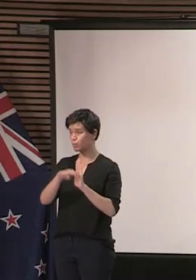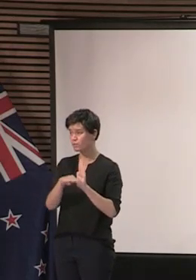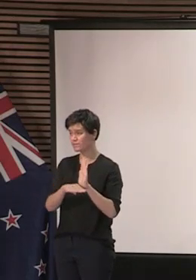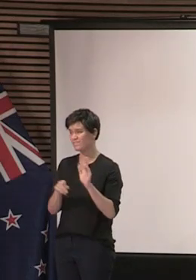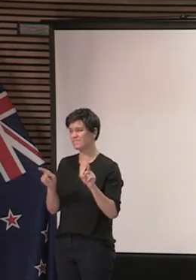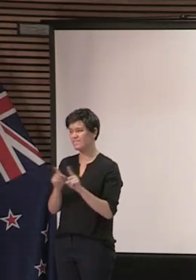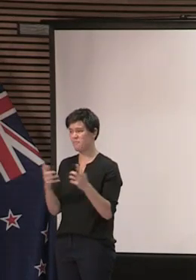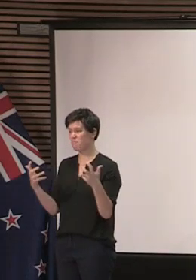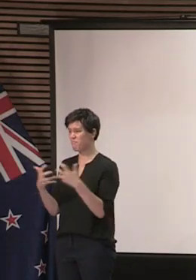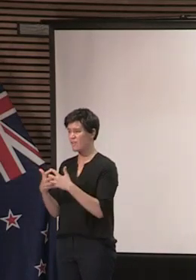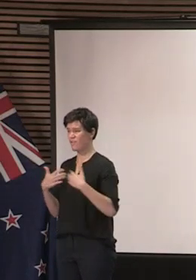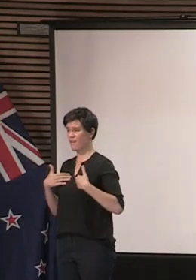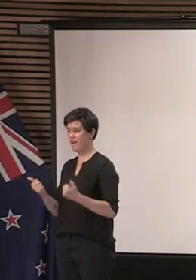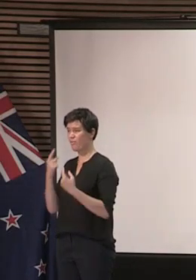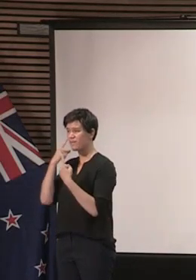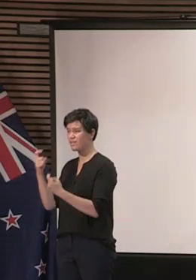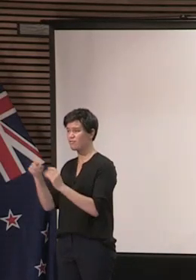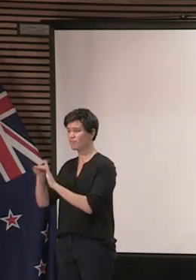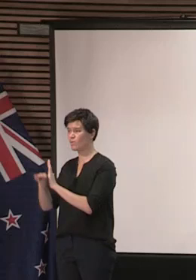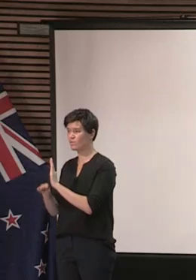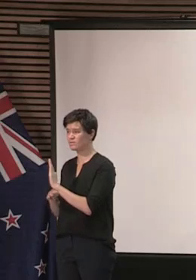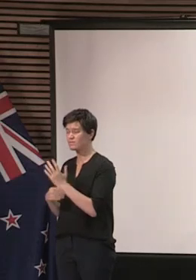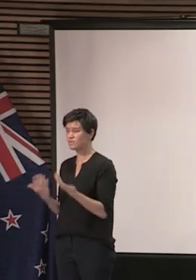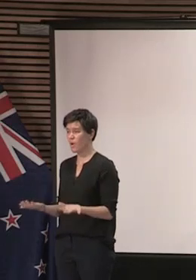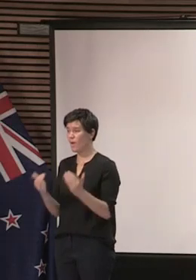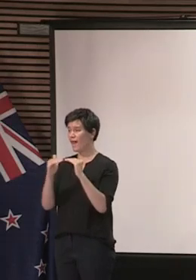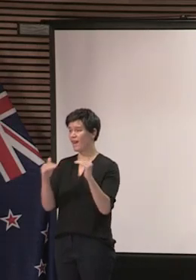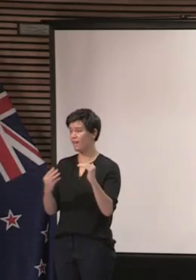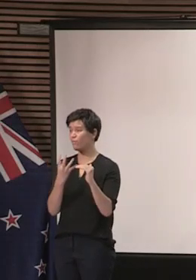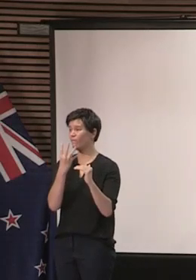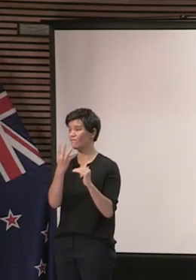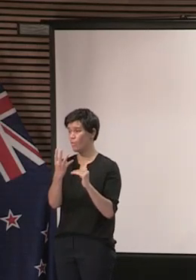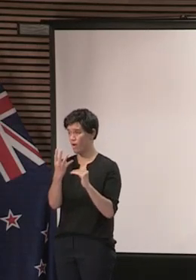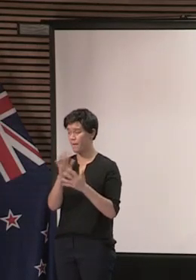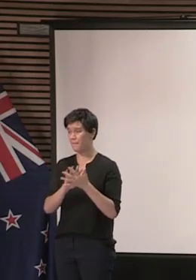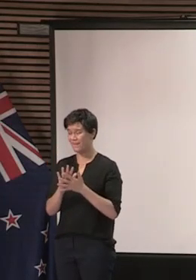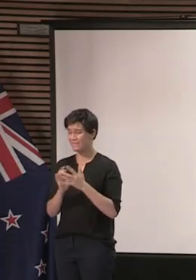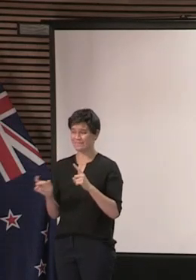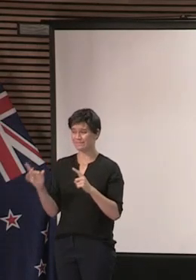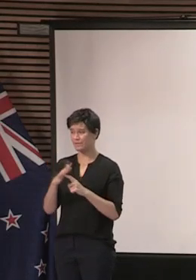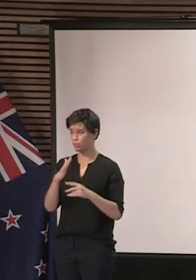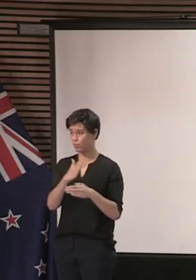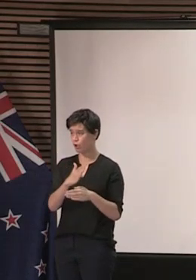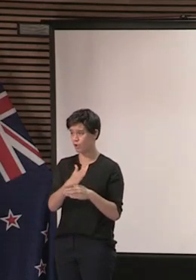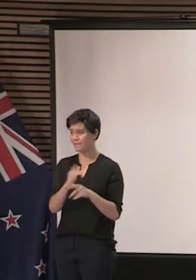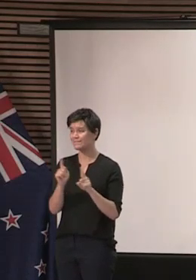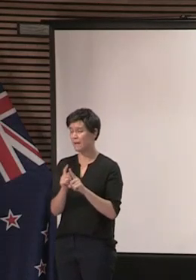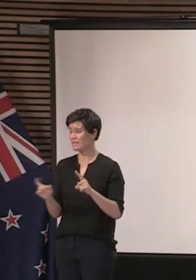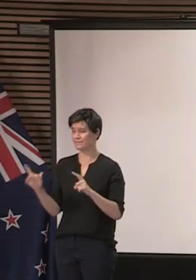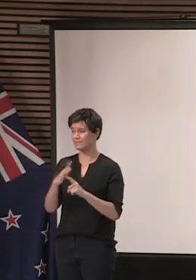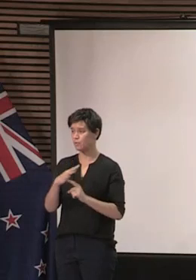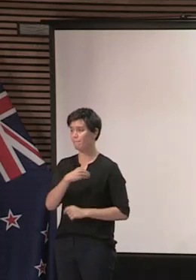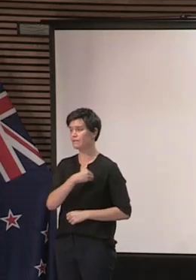from not doing much at all to doing whatever is being done safely, and that includes elective